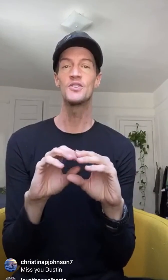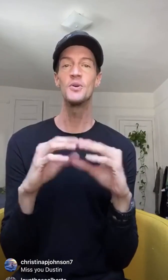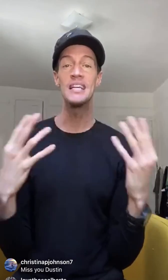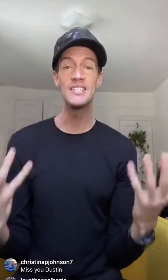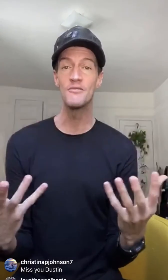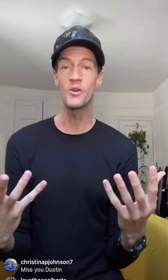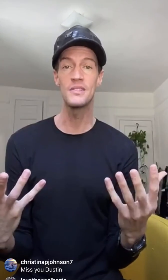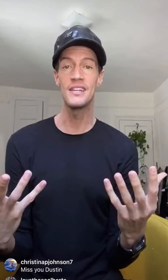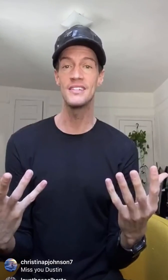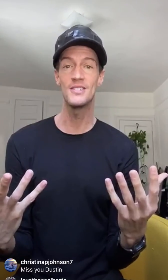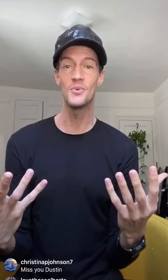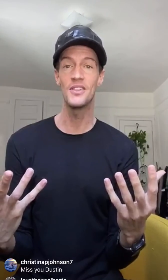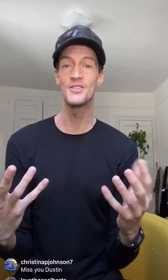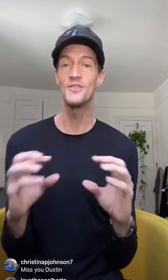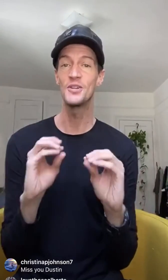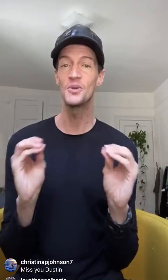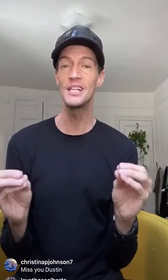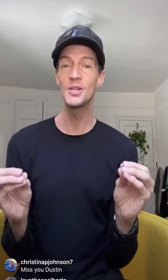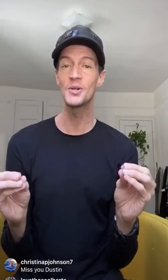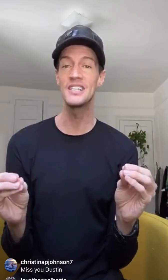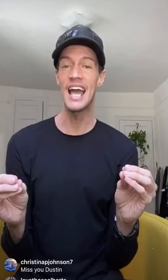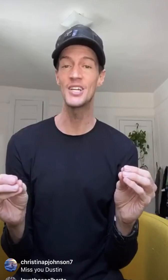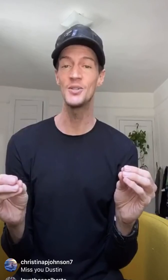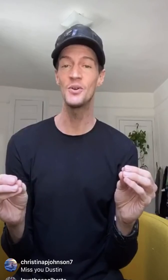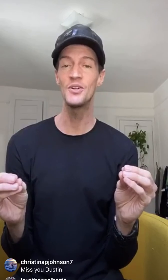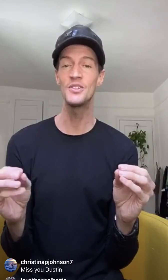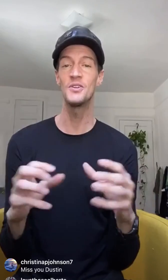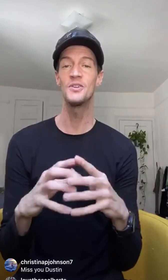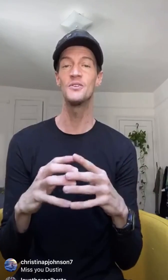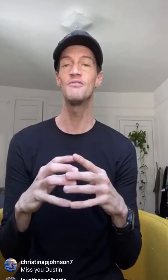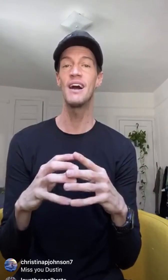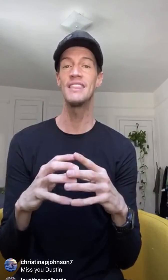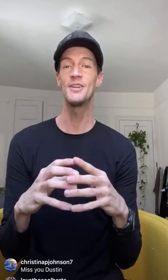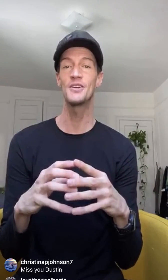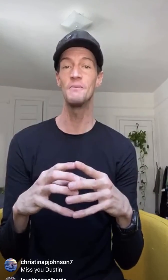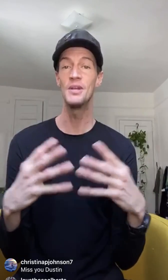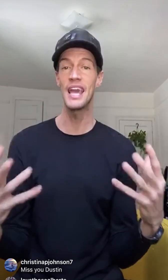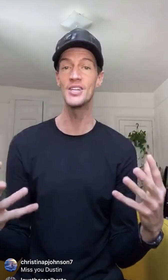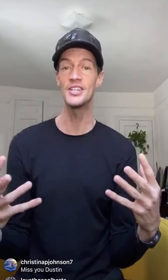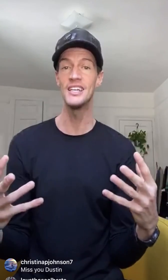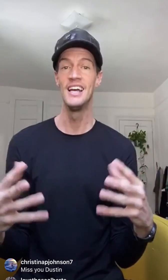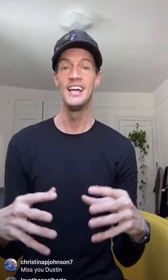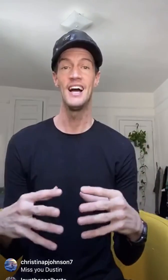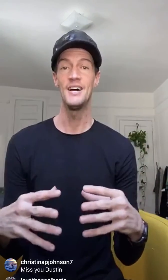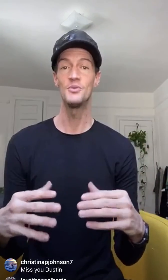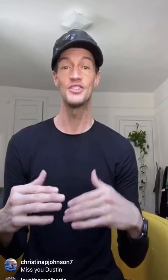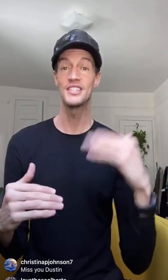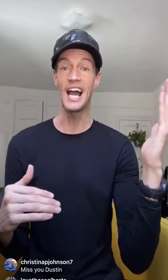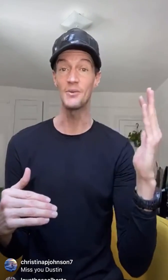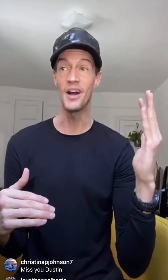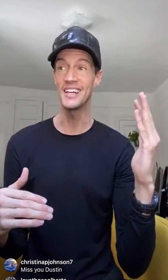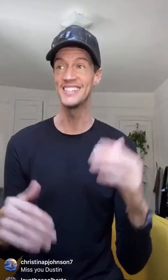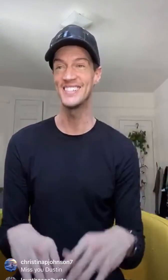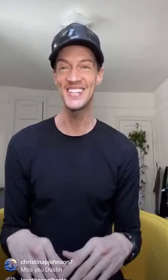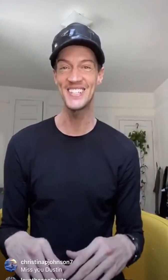like, I help you, or I need help. You help me. So